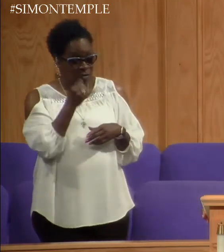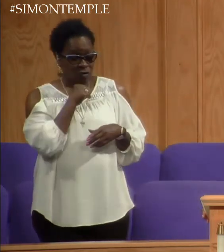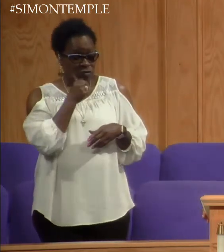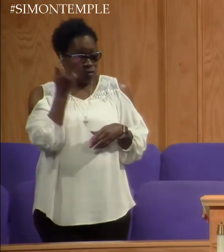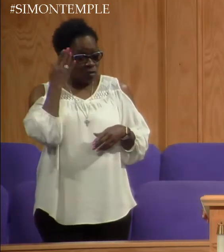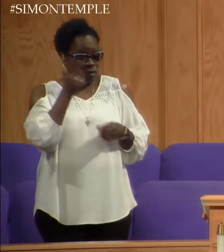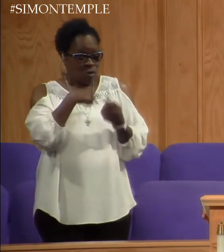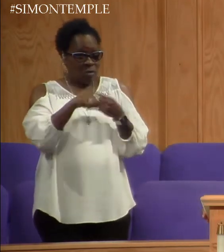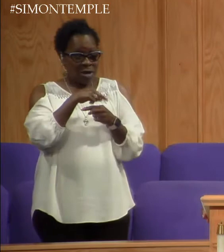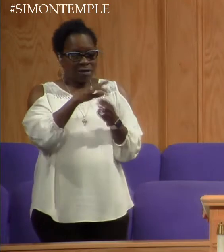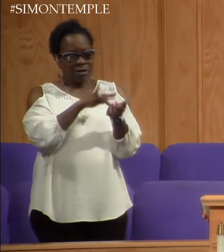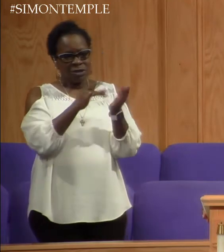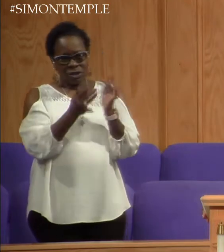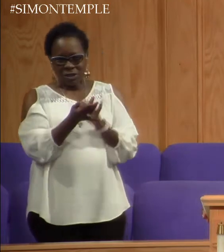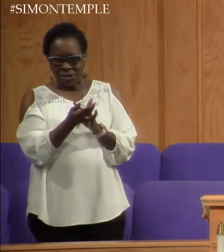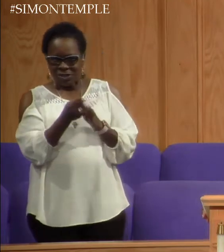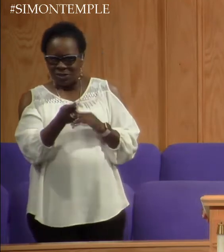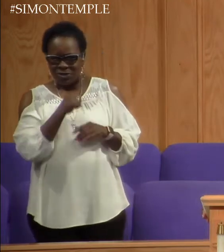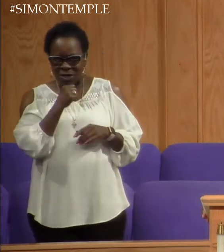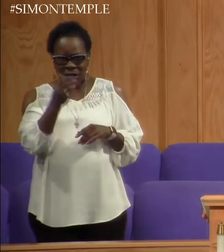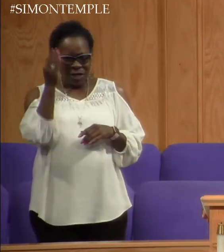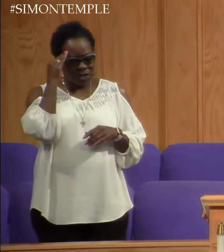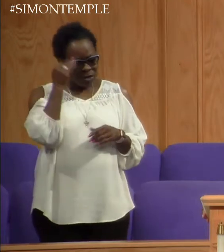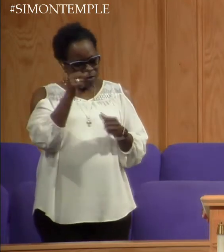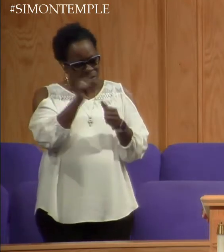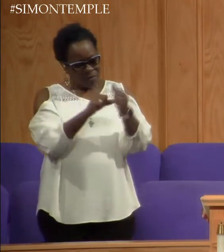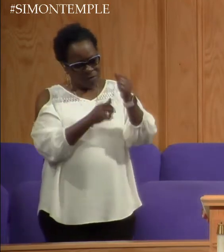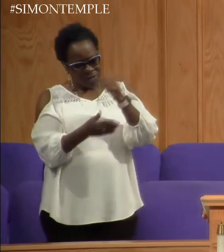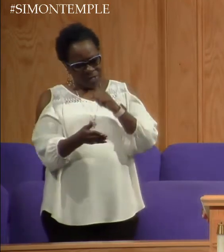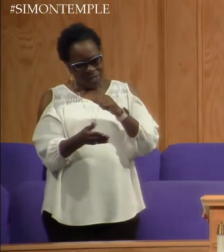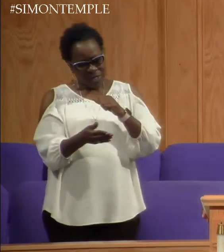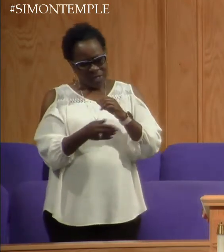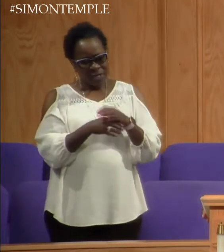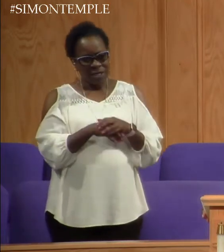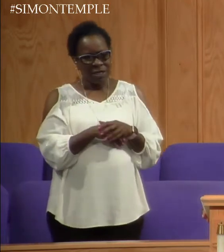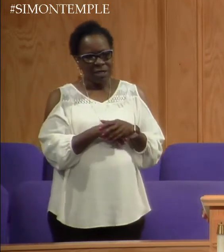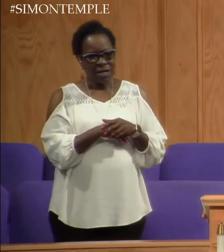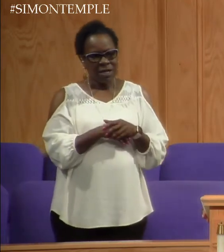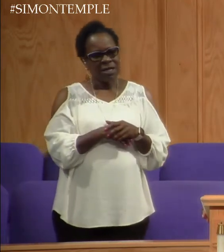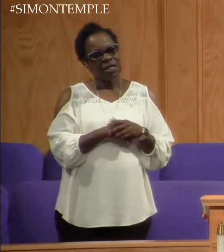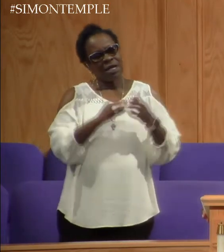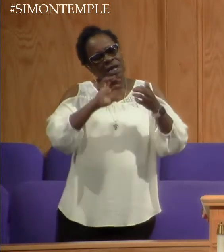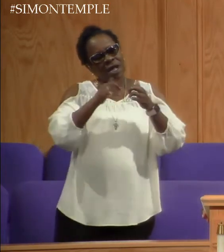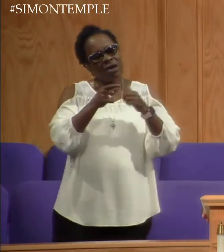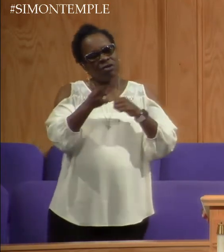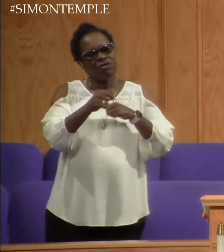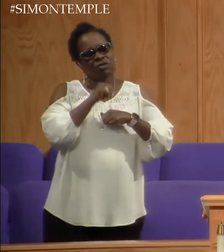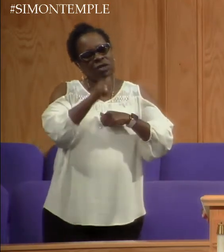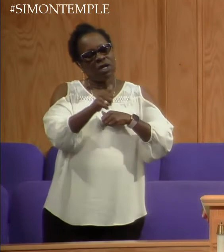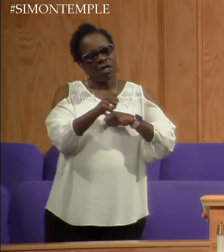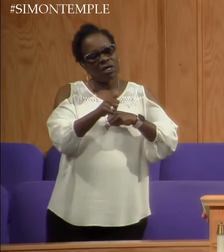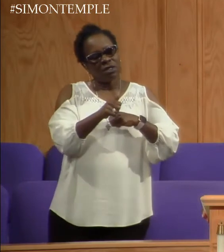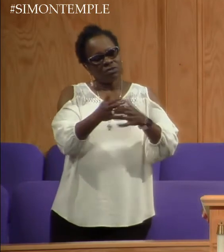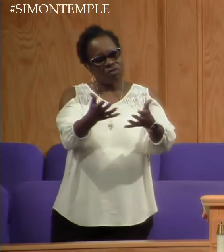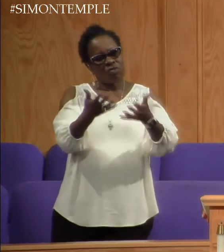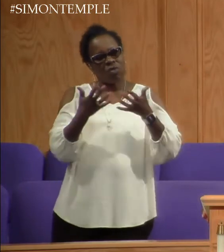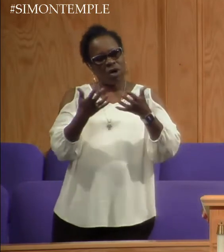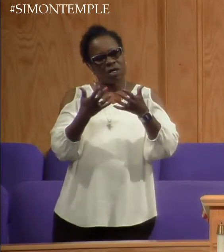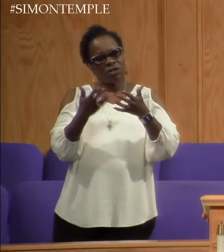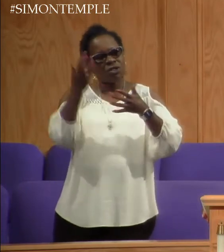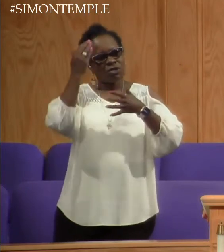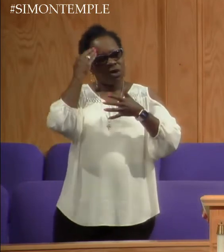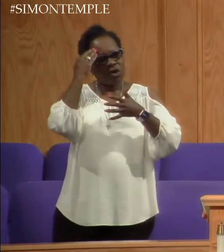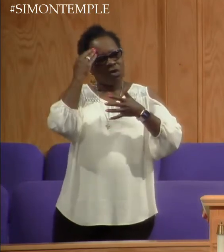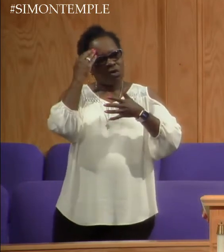certainty can only come from the salvation of Jesus Christ by faith. Uh-huh. How could you not want to be certain